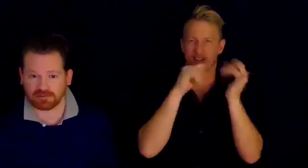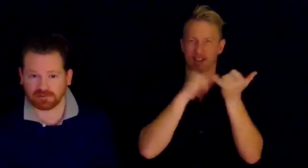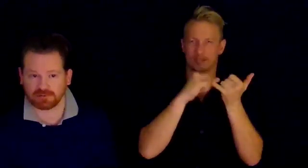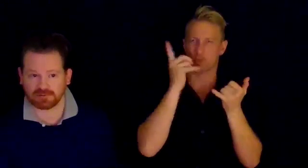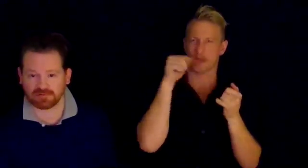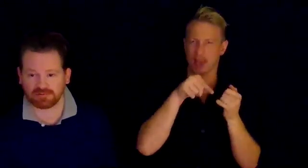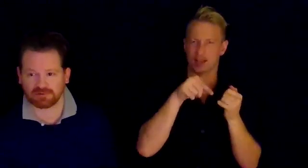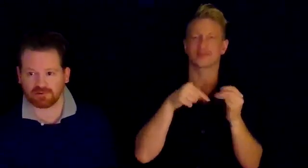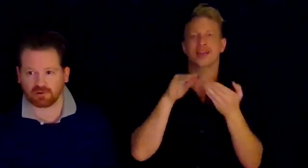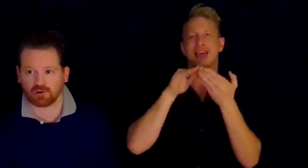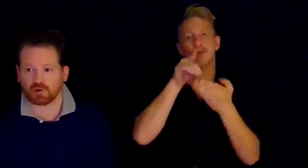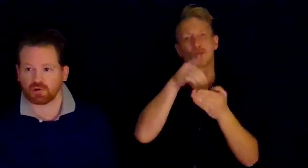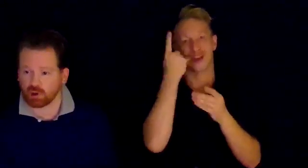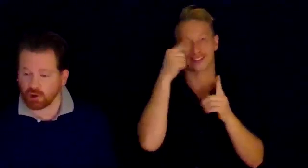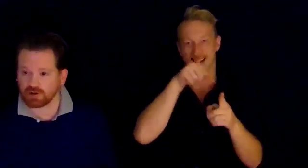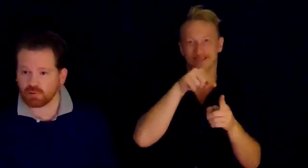plan,